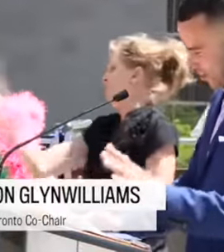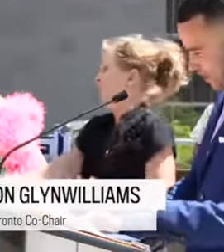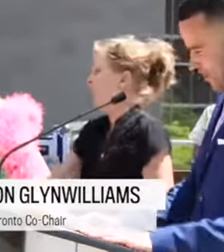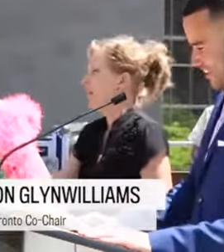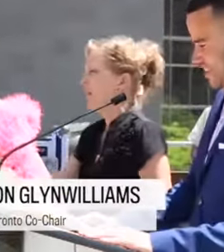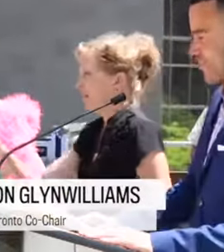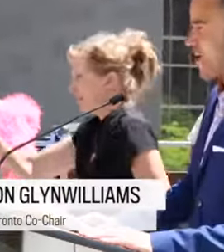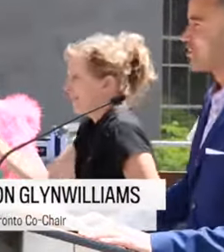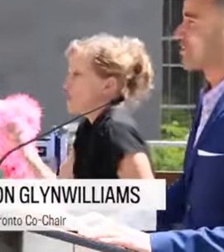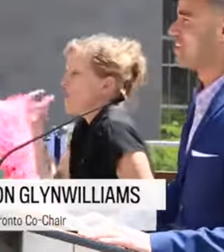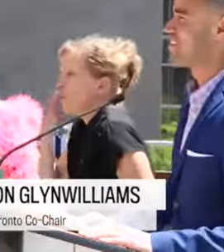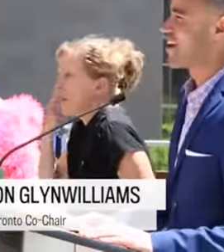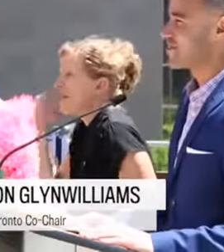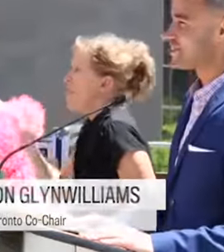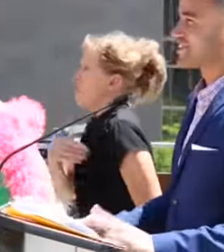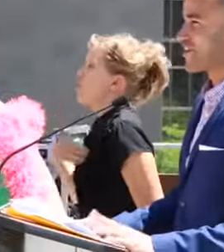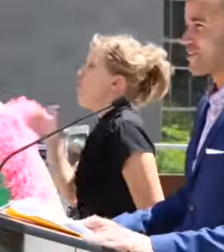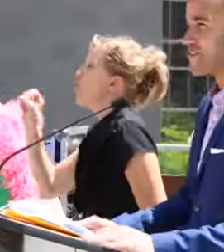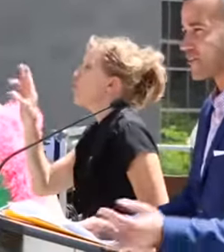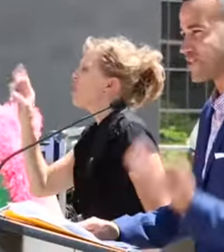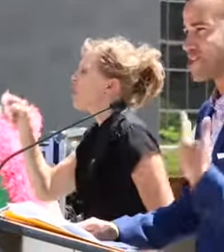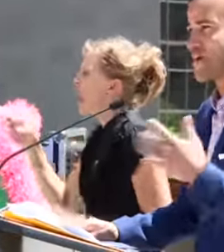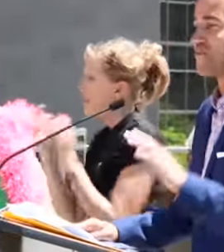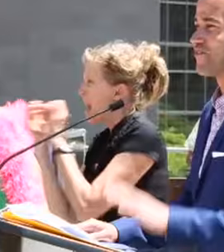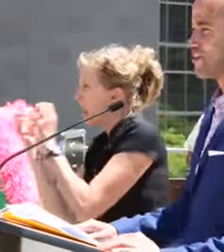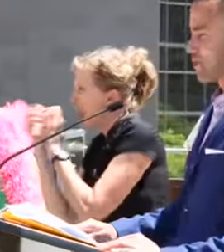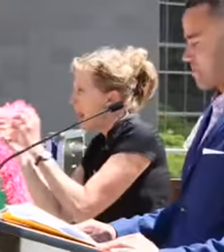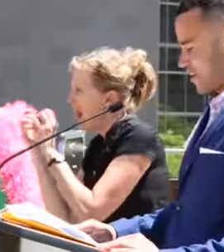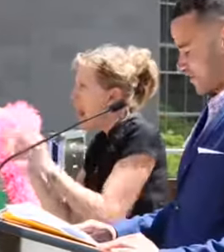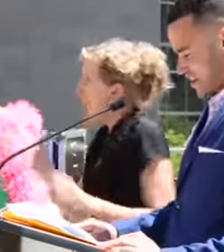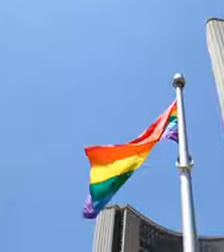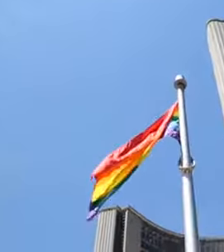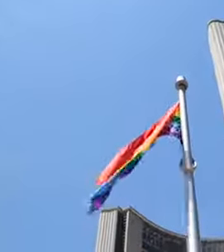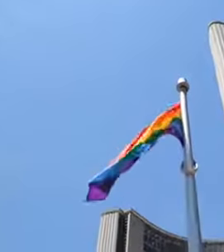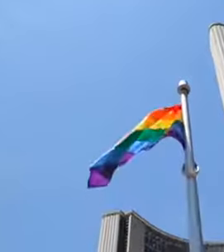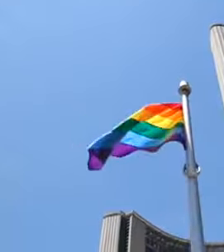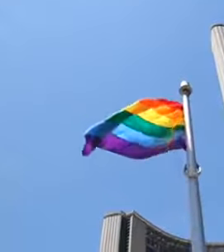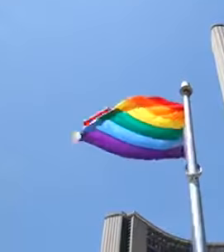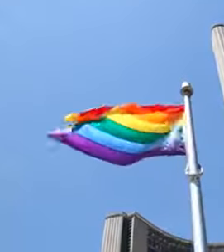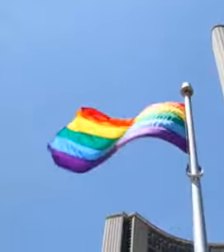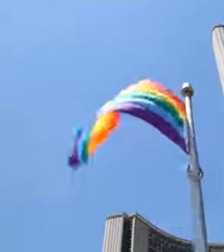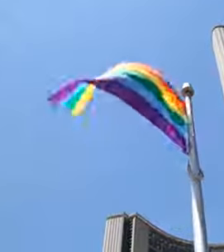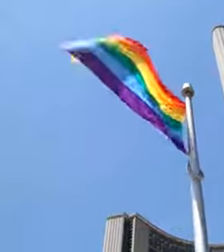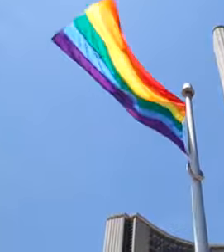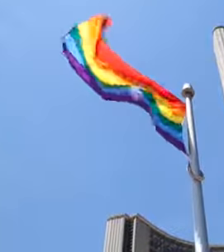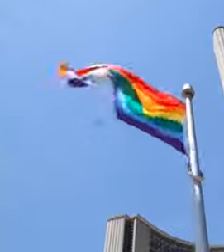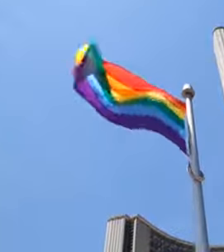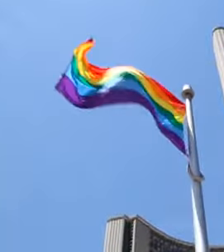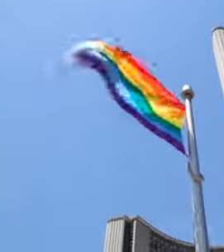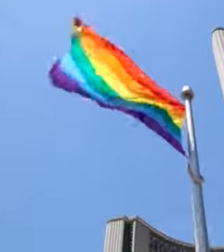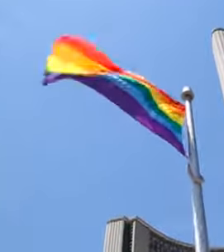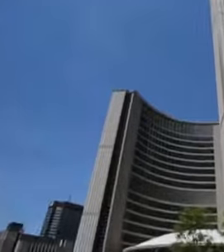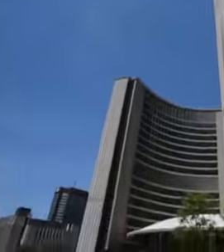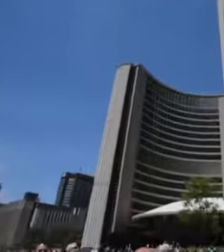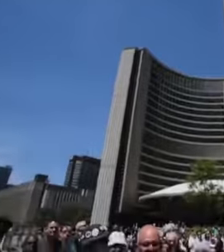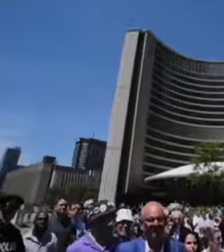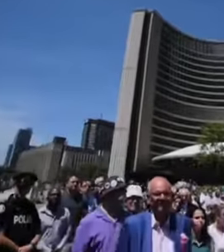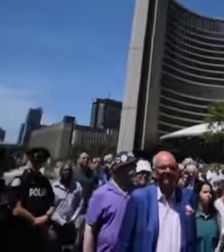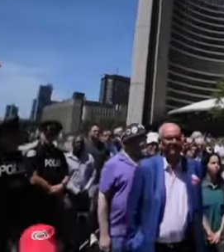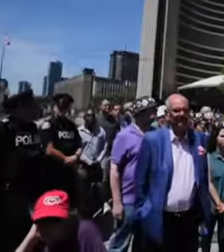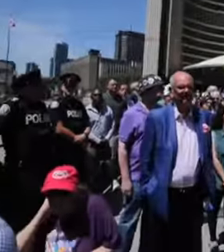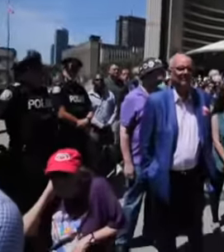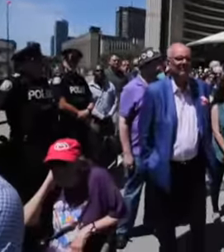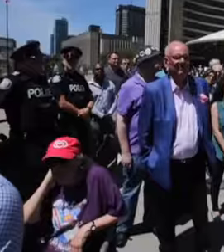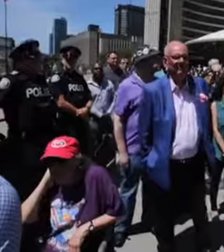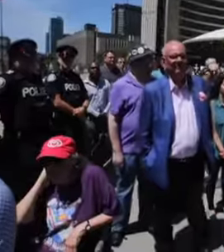A recent editorial in the Toronto Sun set off a discussion about this on my own Facebook page last night. The Pride Festival in Toronto is a